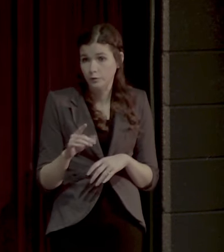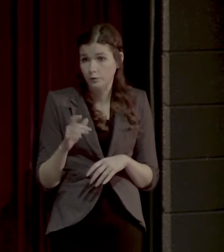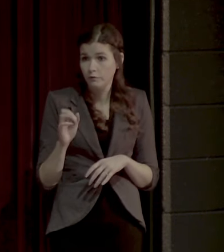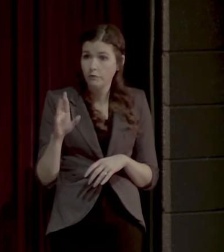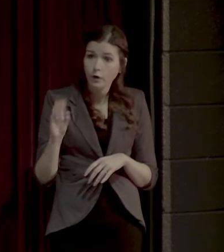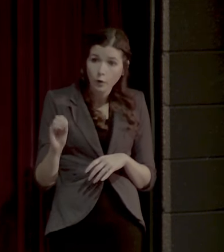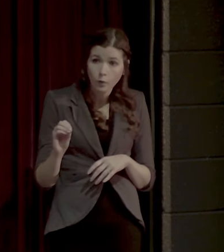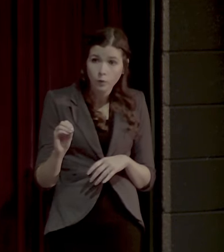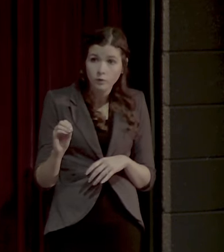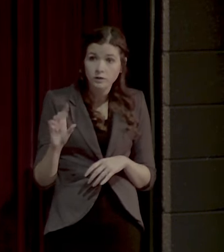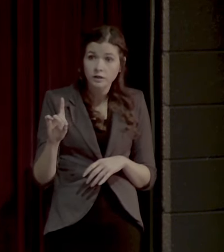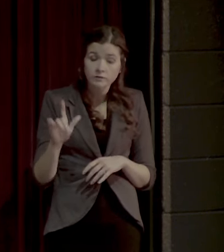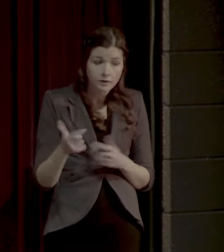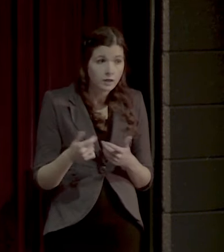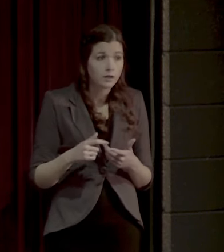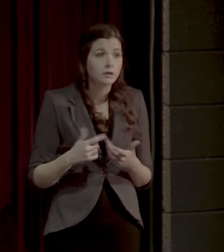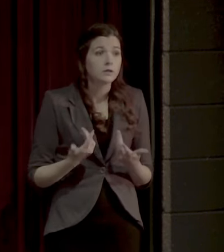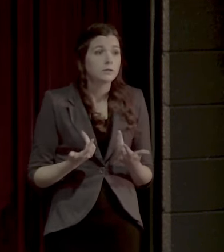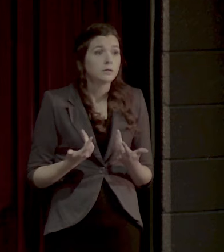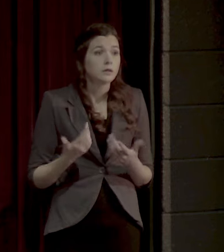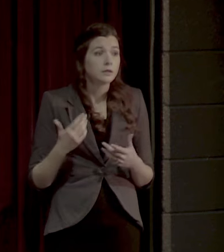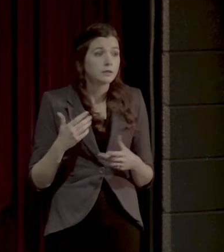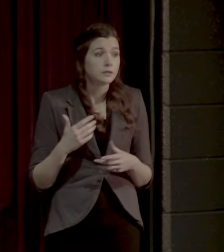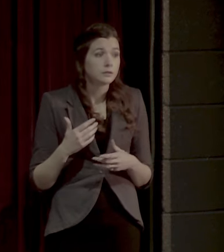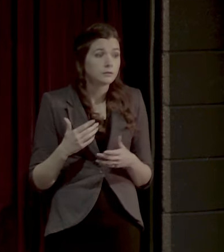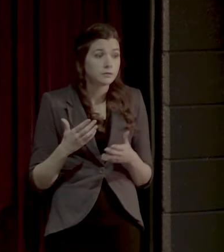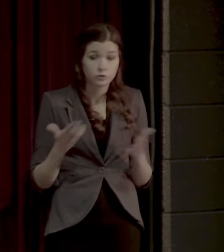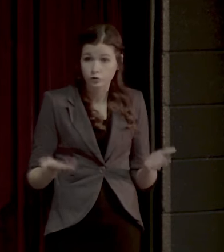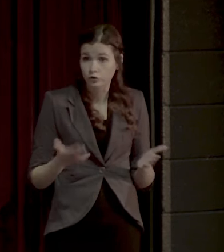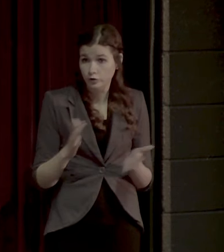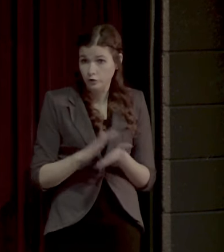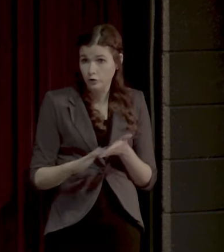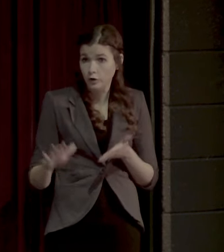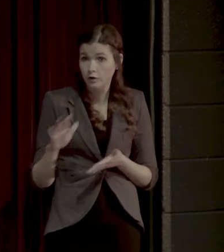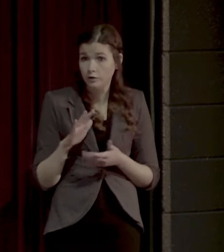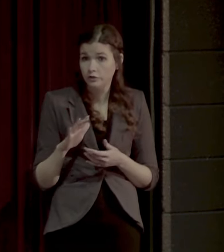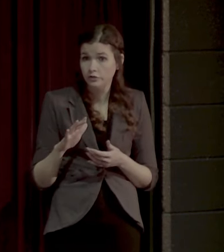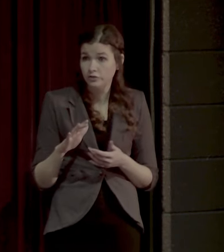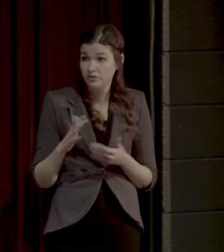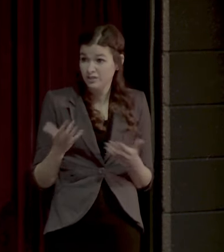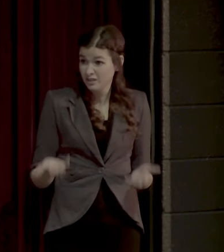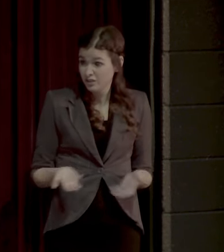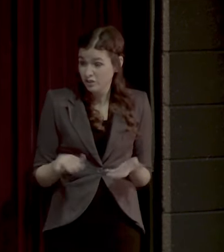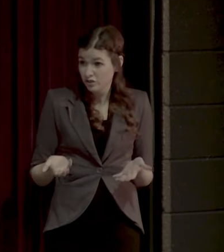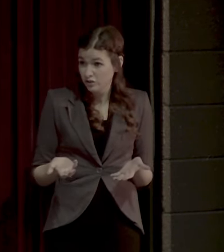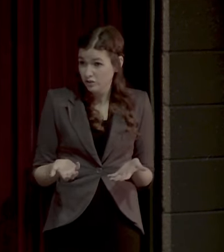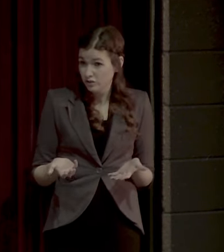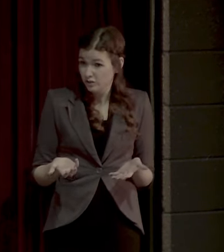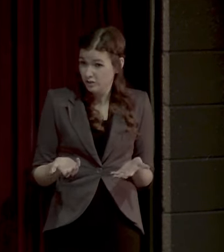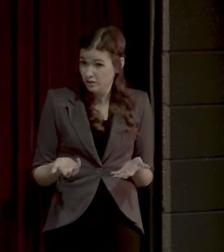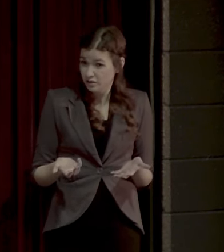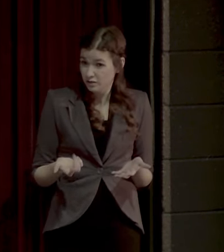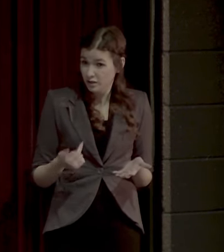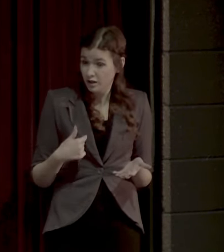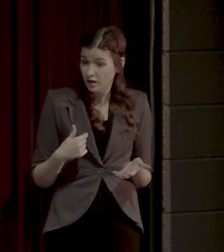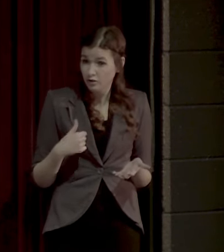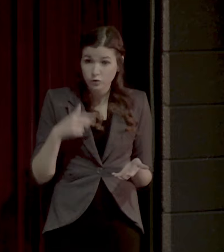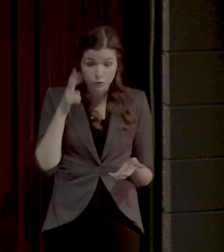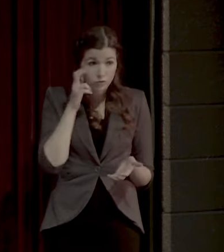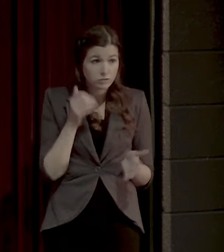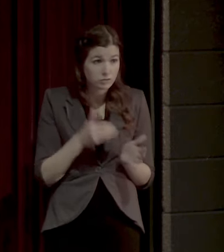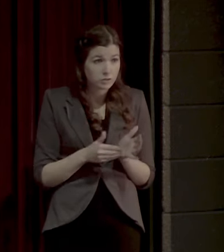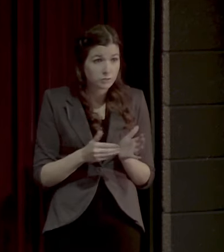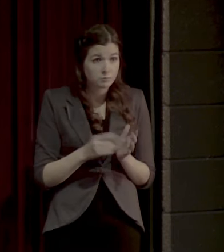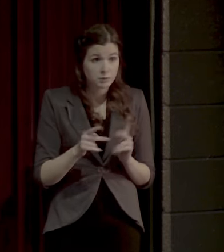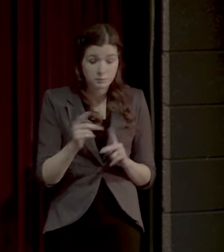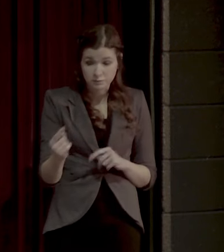Fargo, in Devil's Lake, and in the halls of this college. And here, it was something I kept on hearing. People would